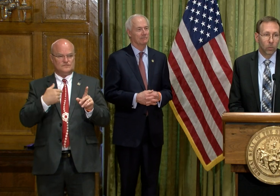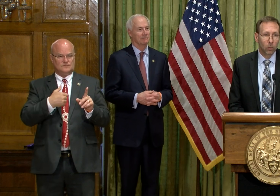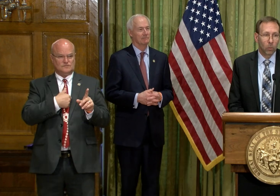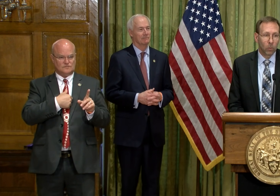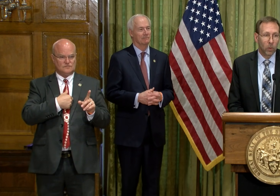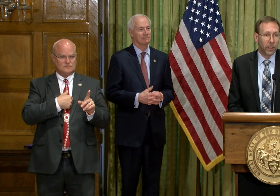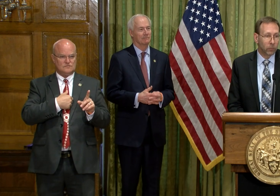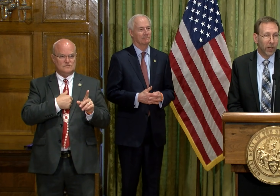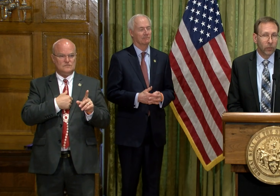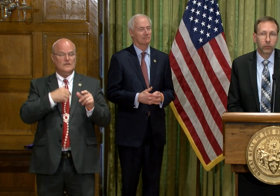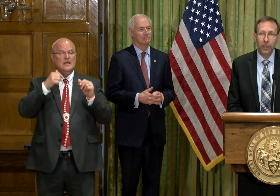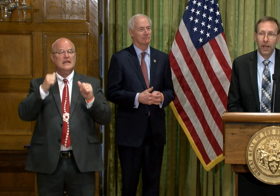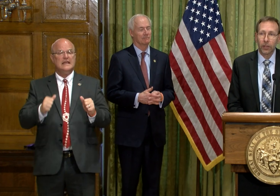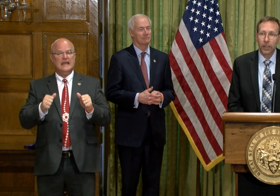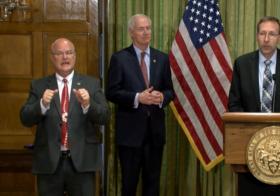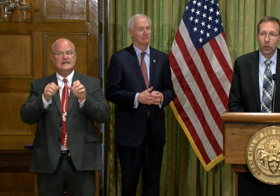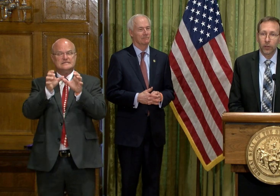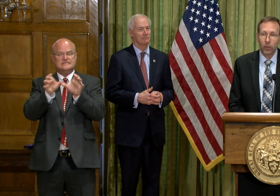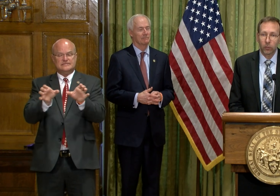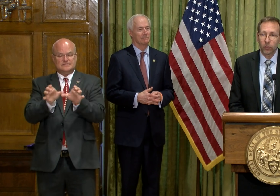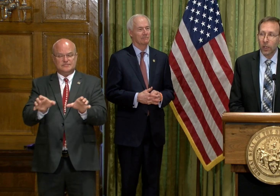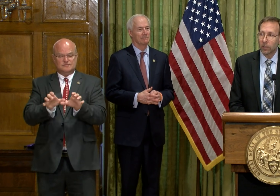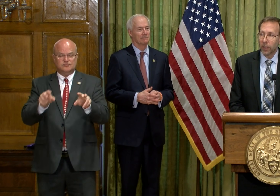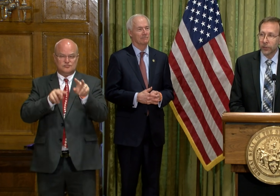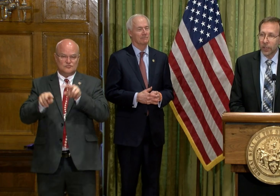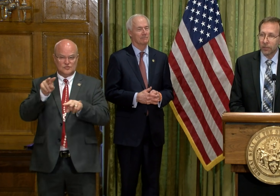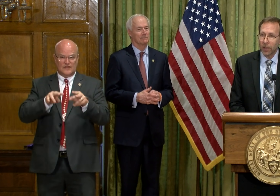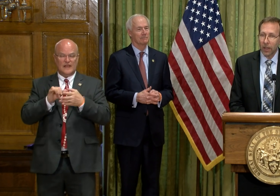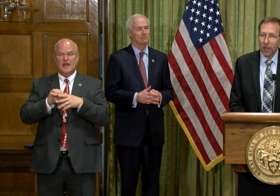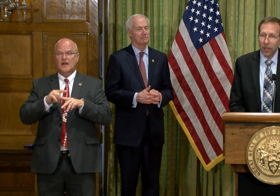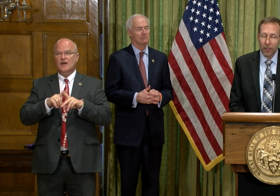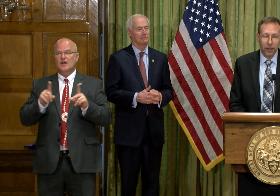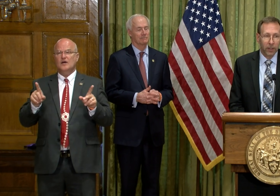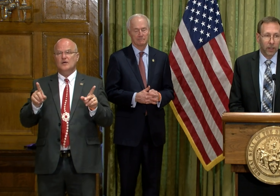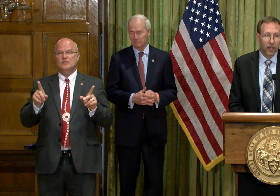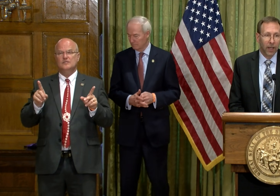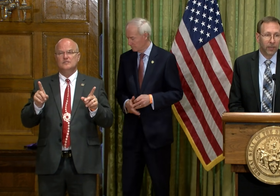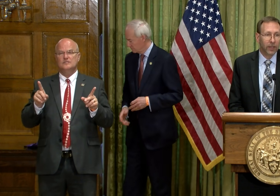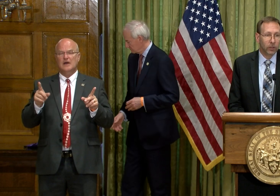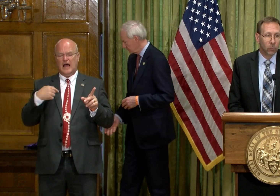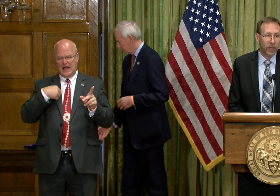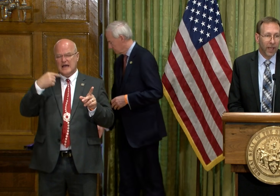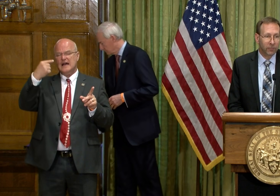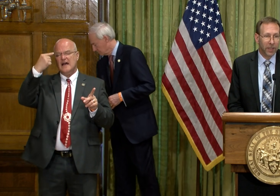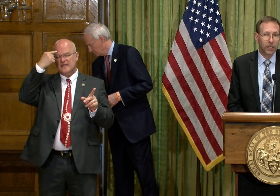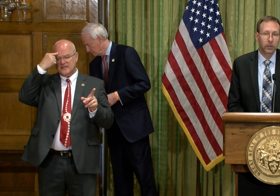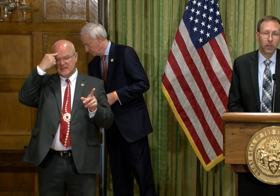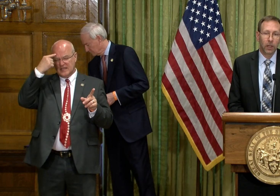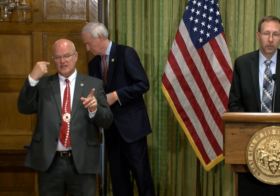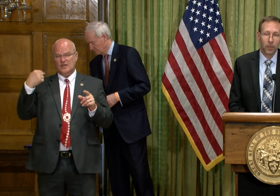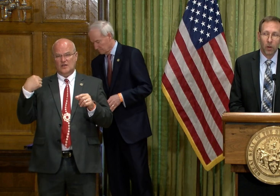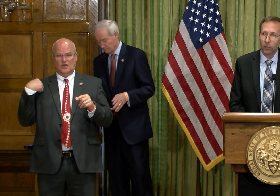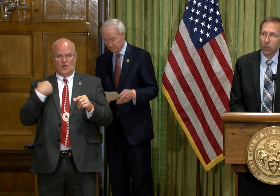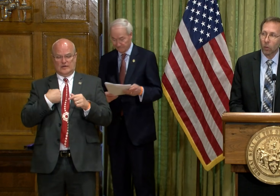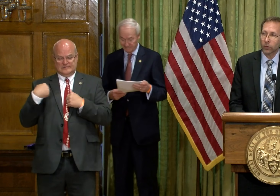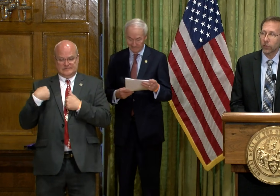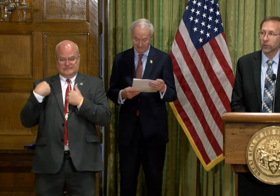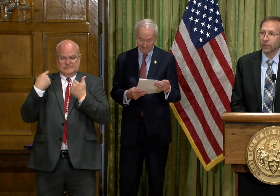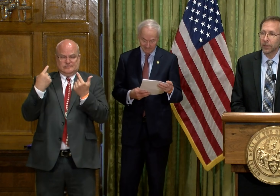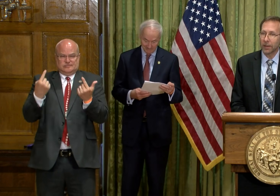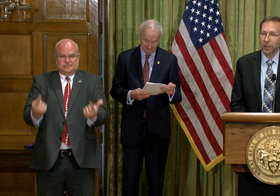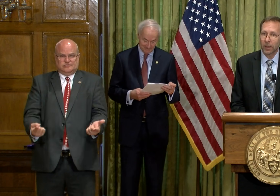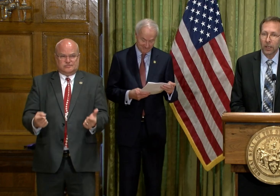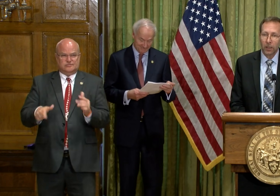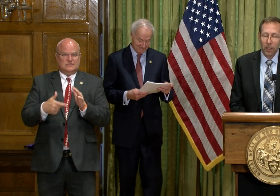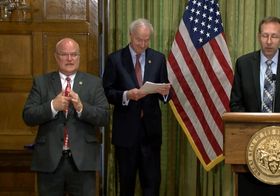we can break those down and look at those. But I think we have been, over the course